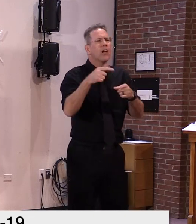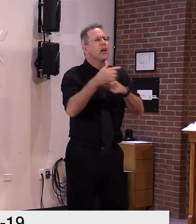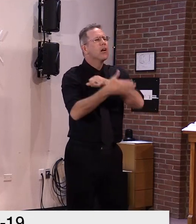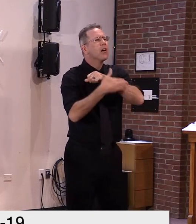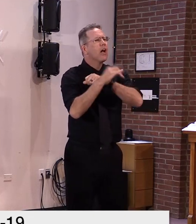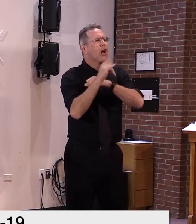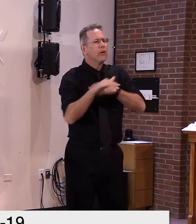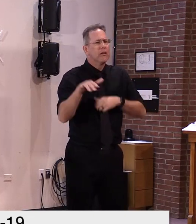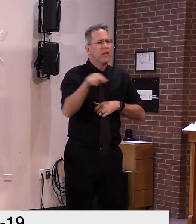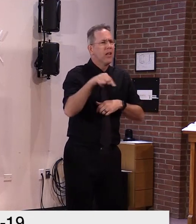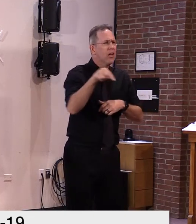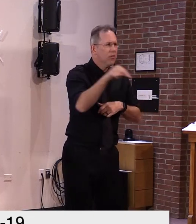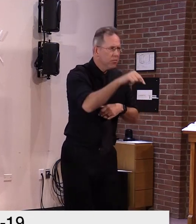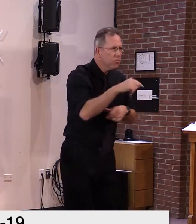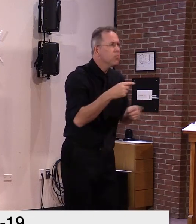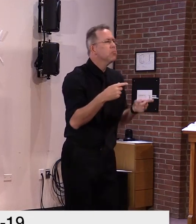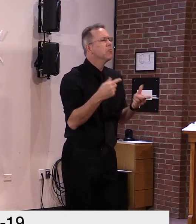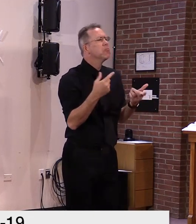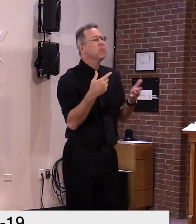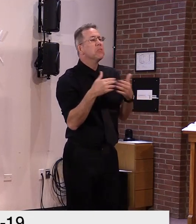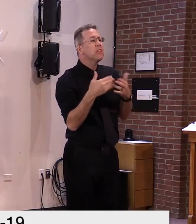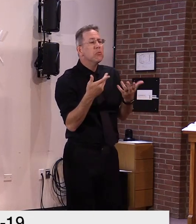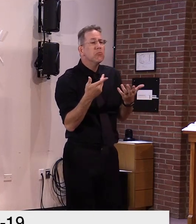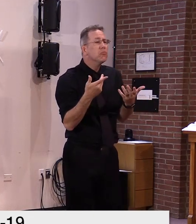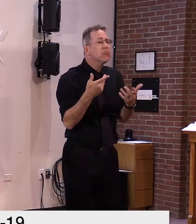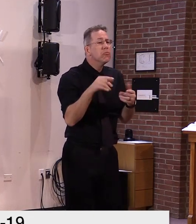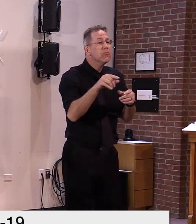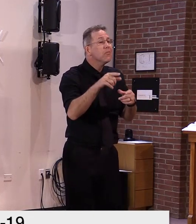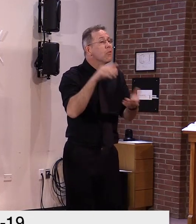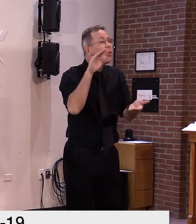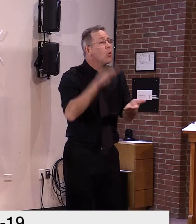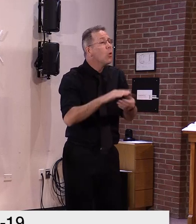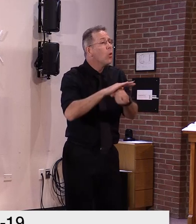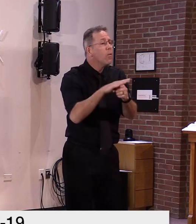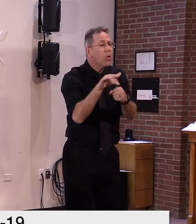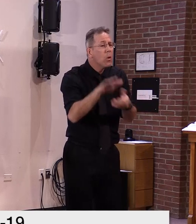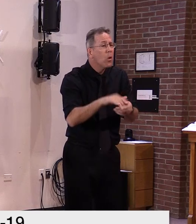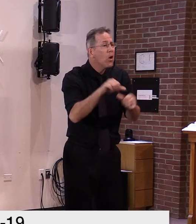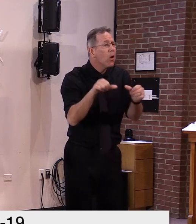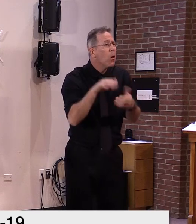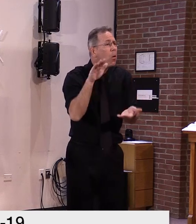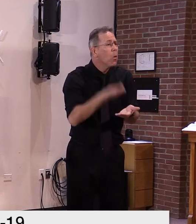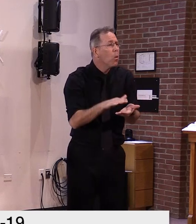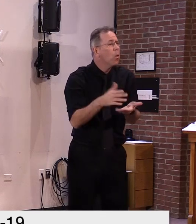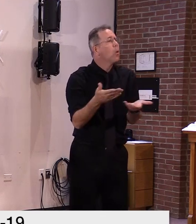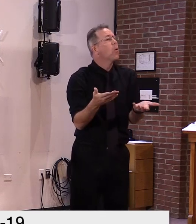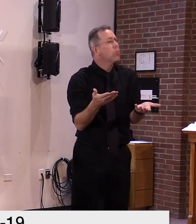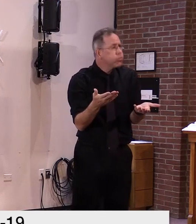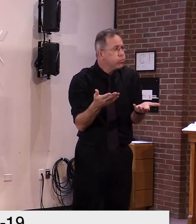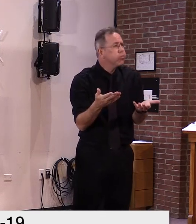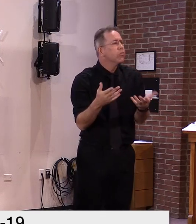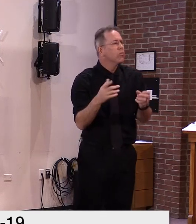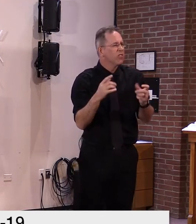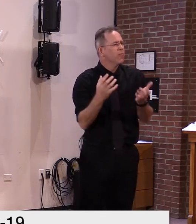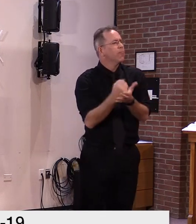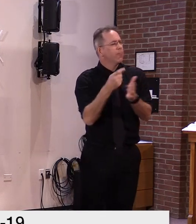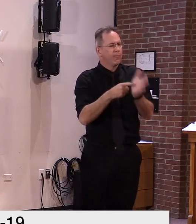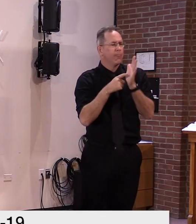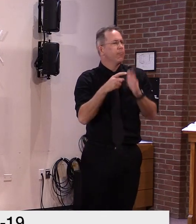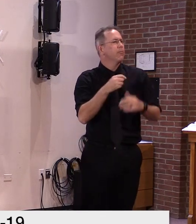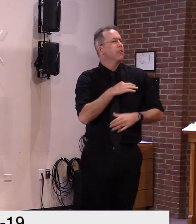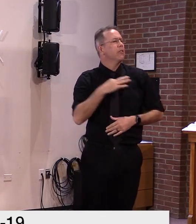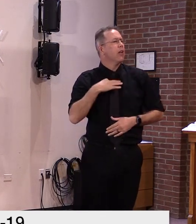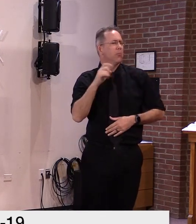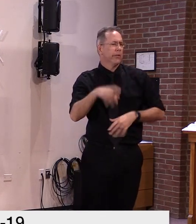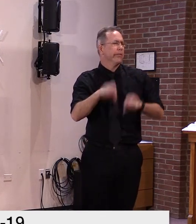by CMS, below 5% within a county, staff must still be tested at least monthly. And